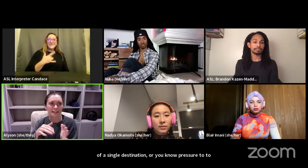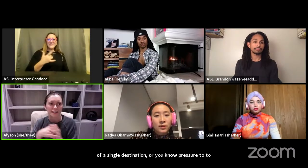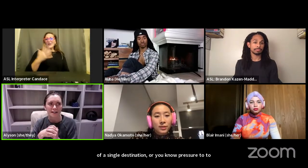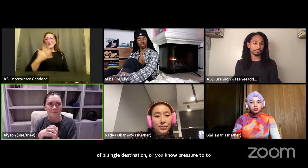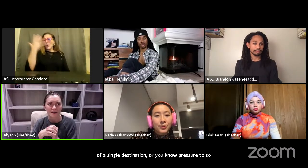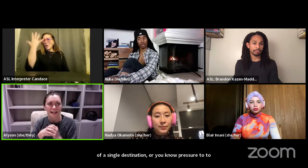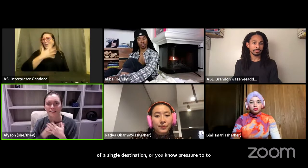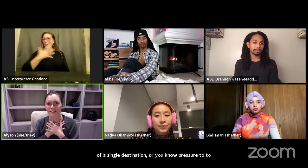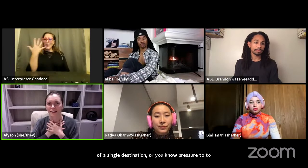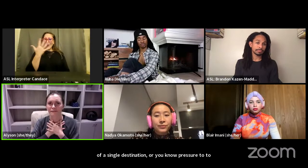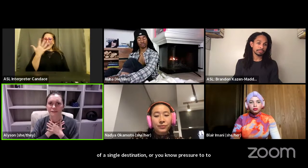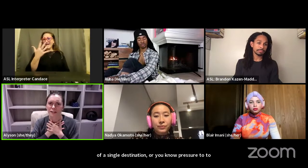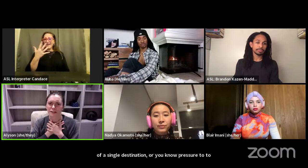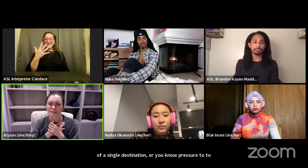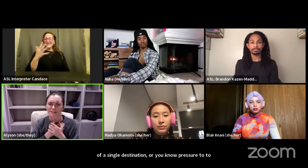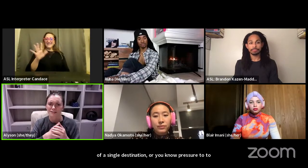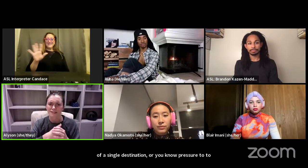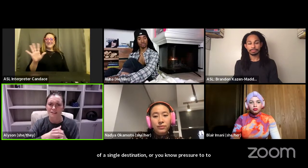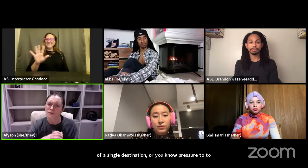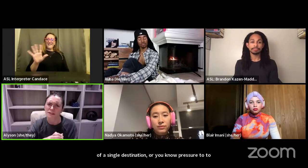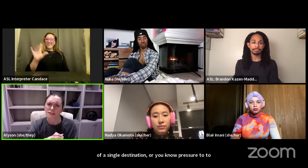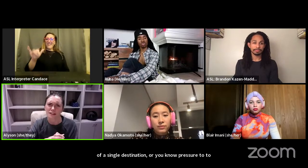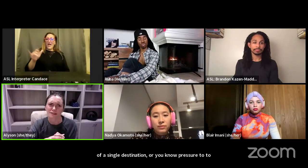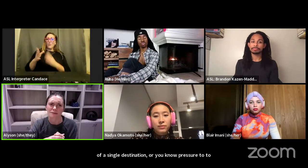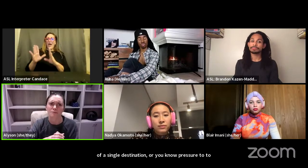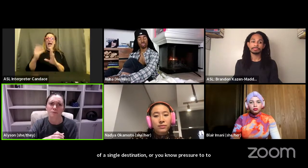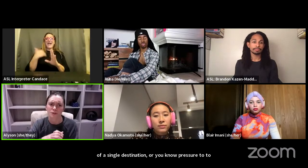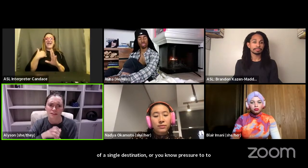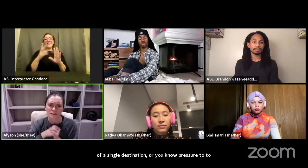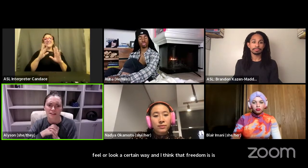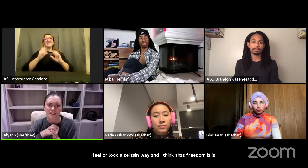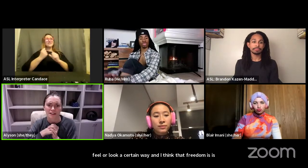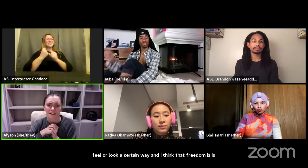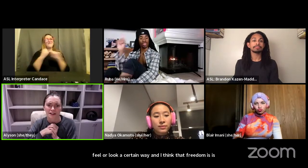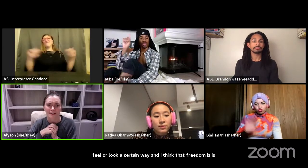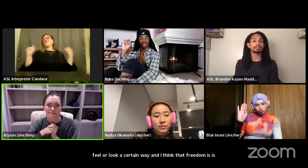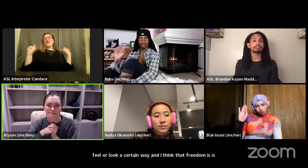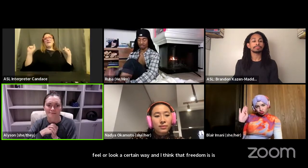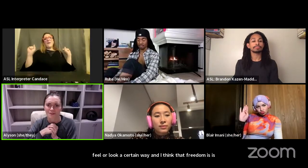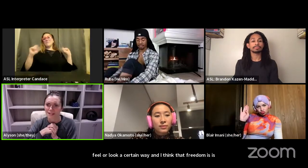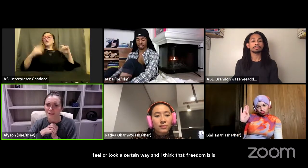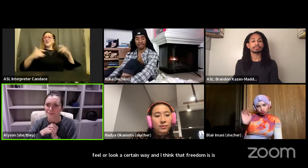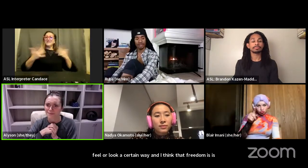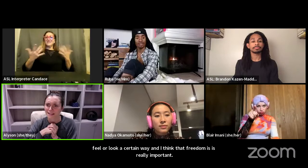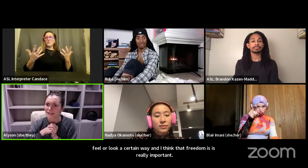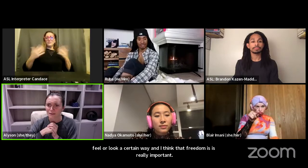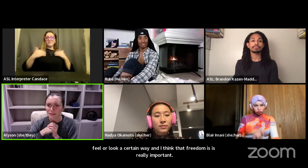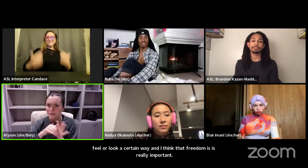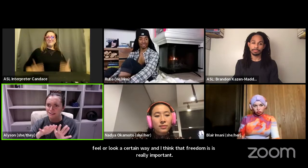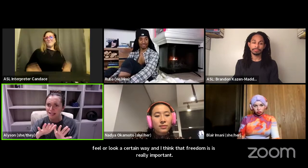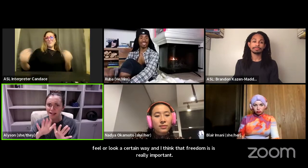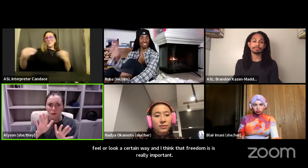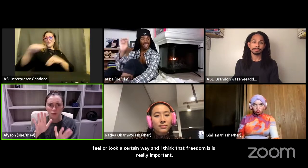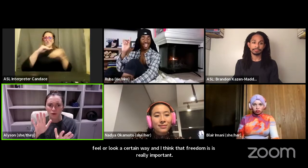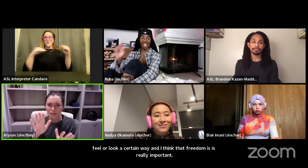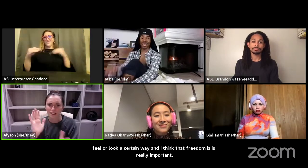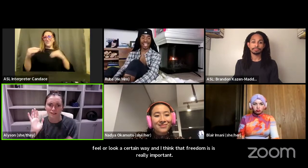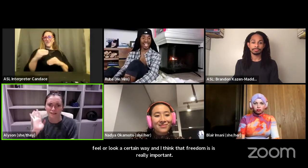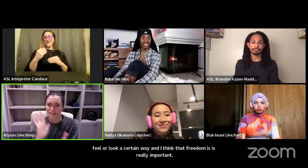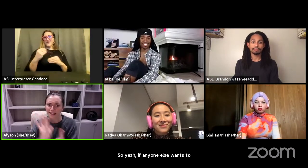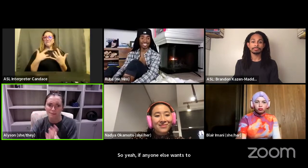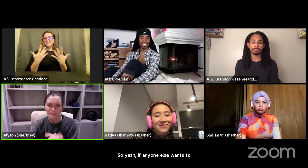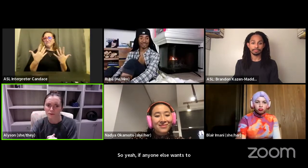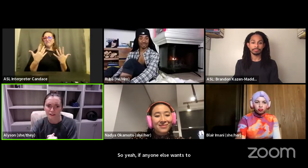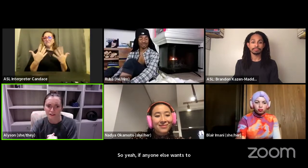way. And I think that freedom is really important. So yeah, if anyone else wants to add, or we